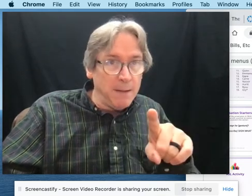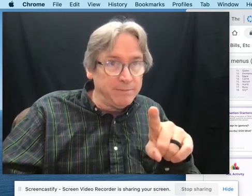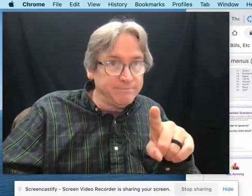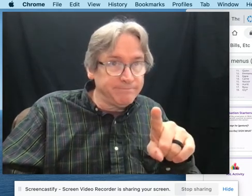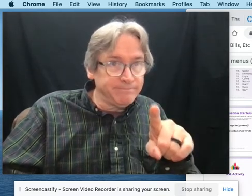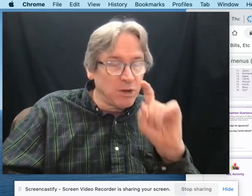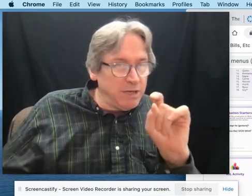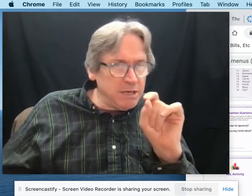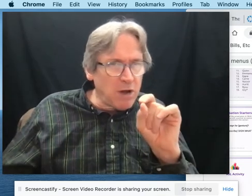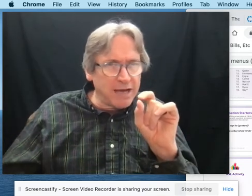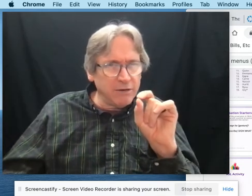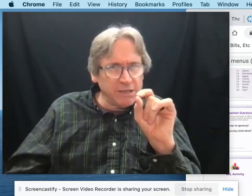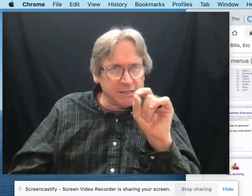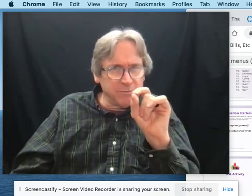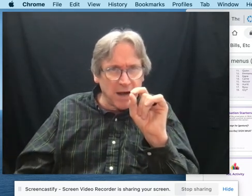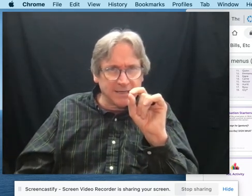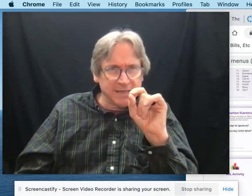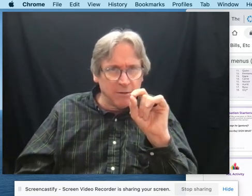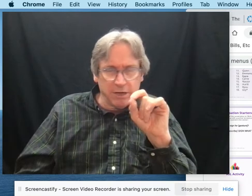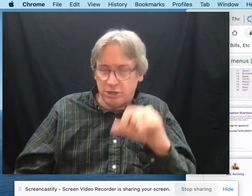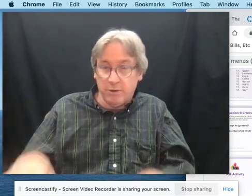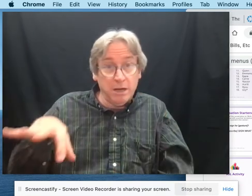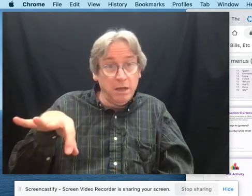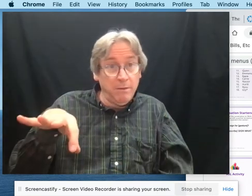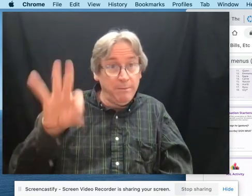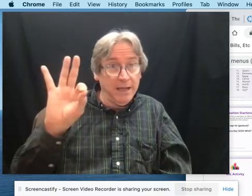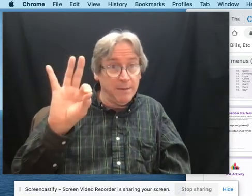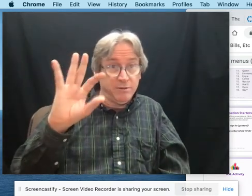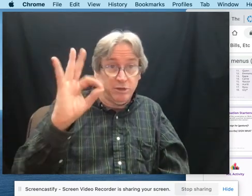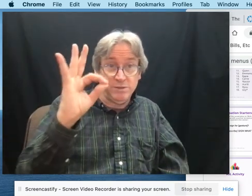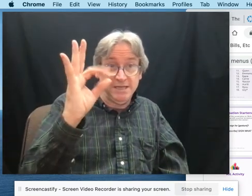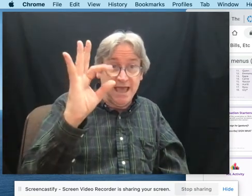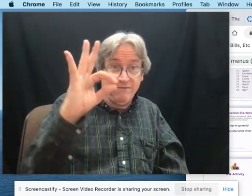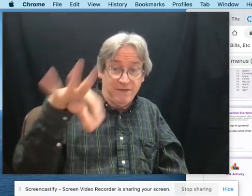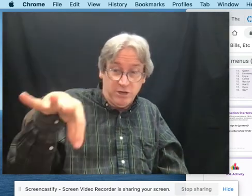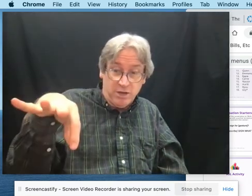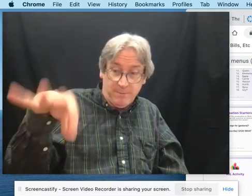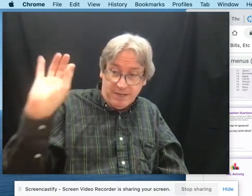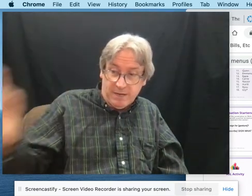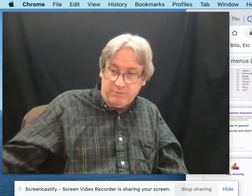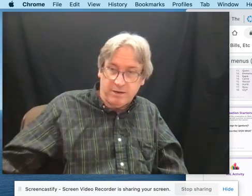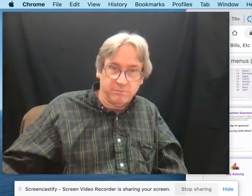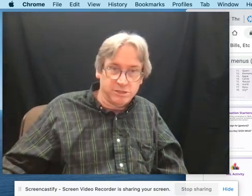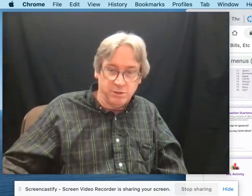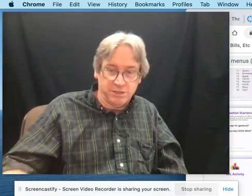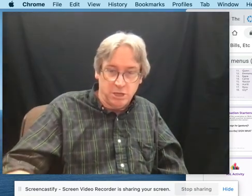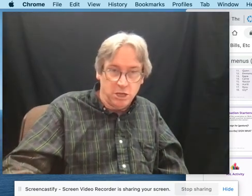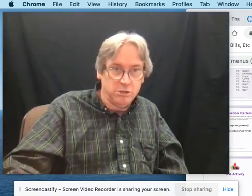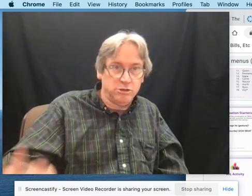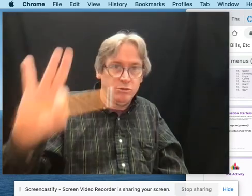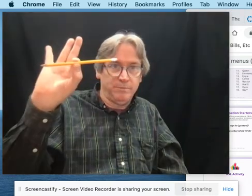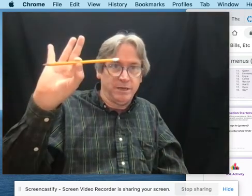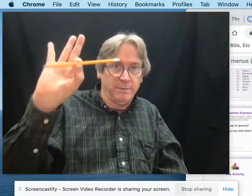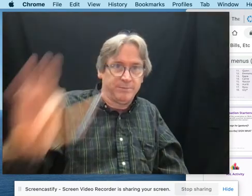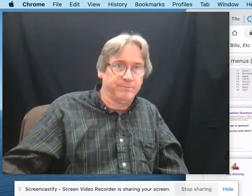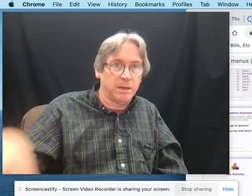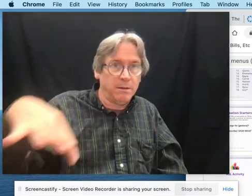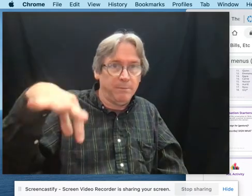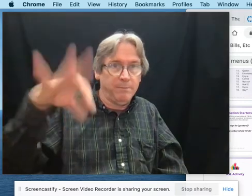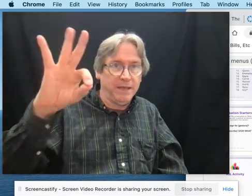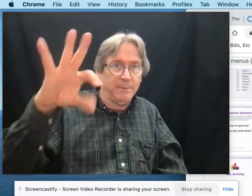pick up. I didn't really practice that one and show it. Pick up. Using the F and you kind of pick it up, right? So it's pick